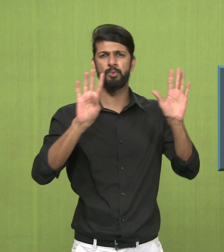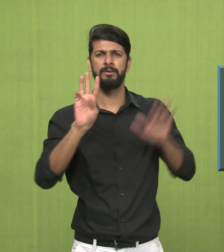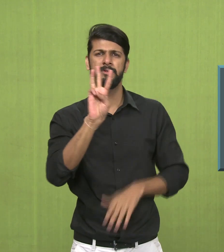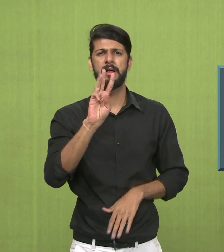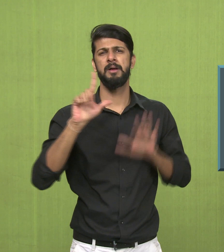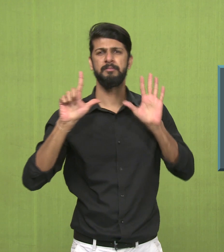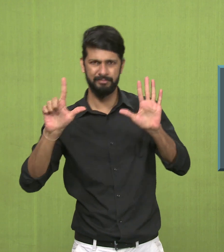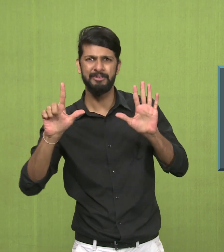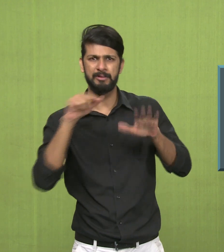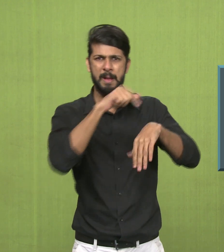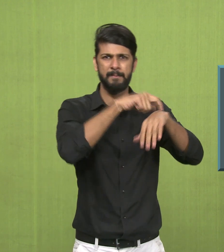in the year 1937,